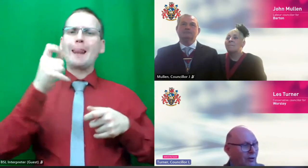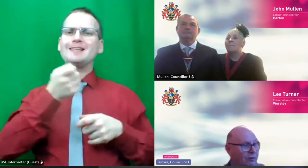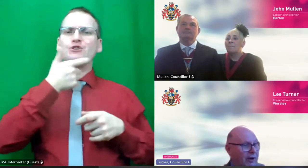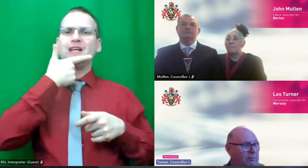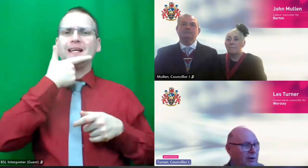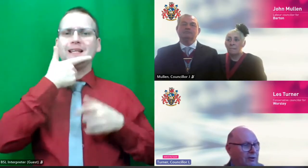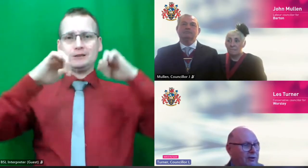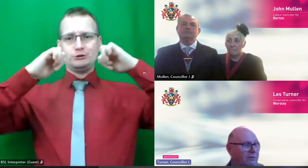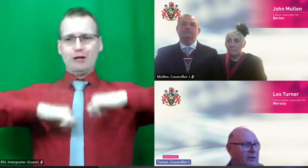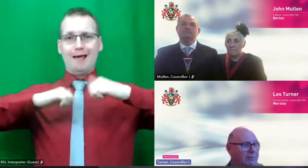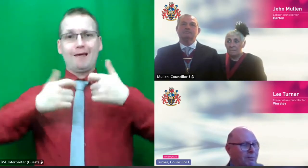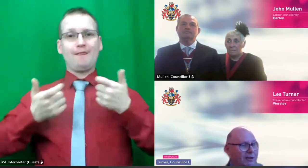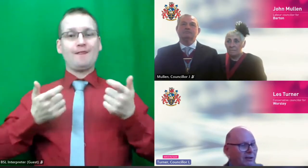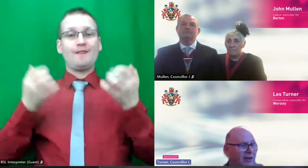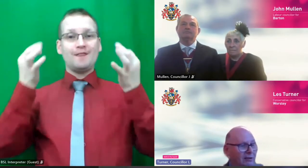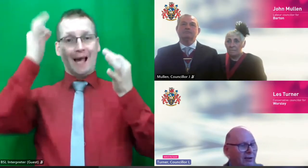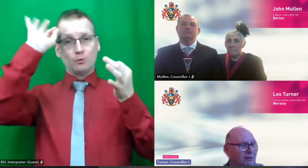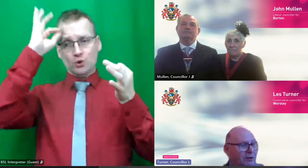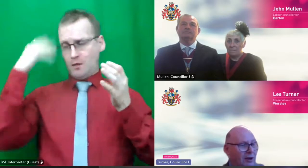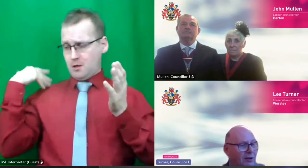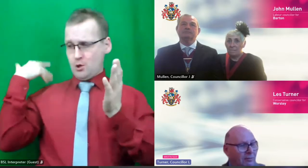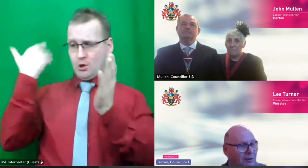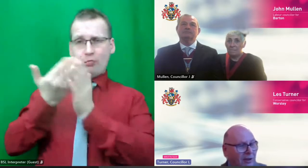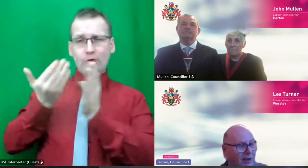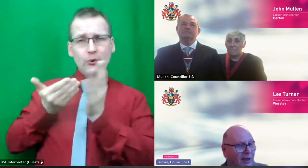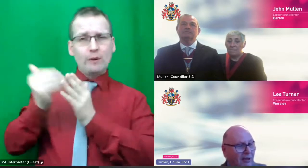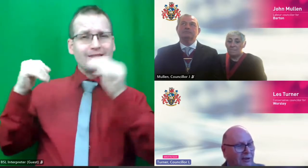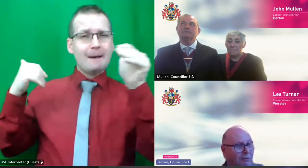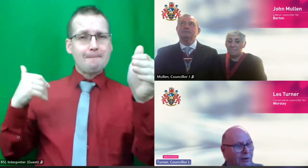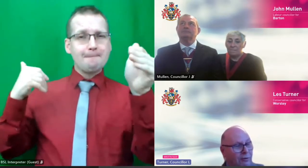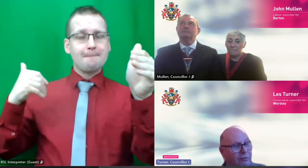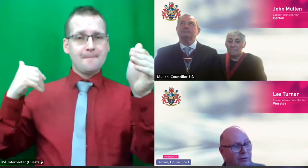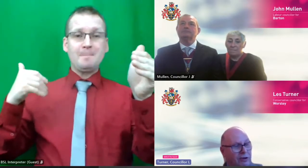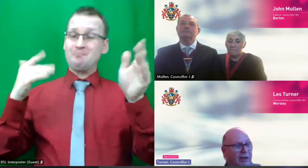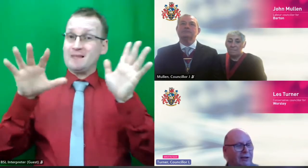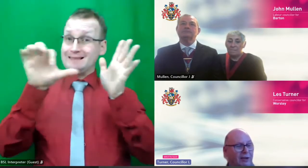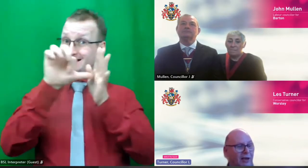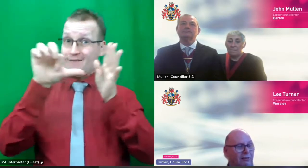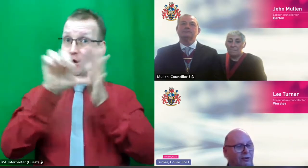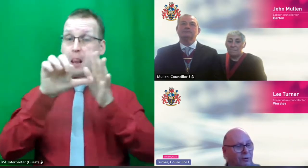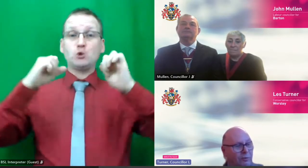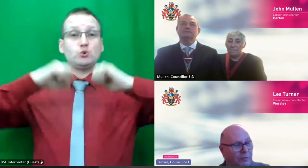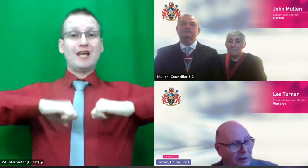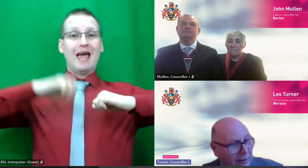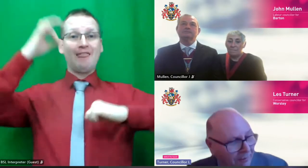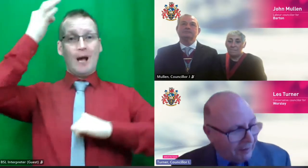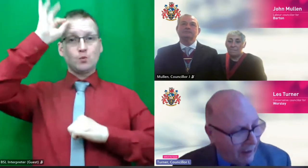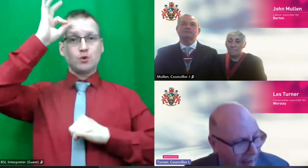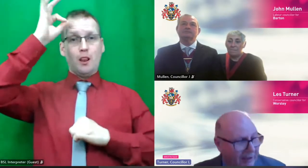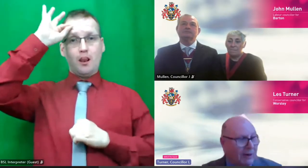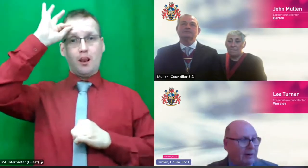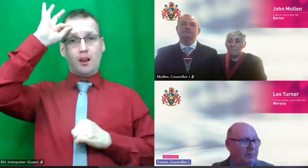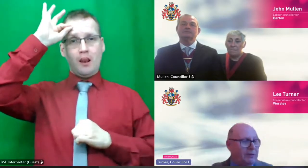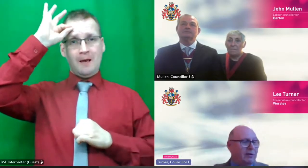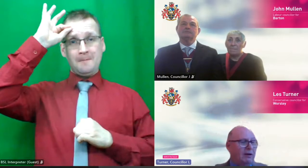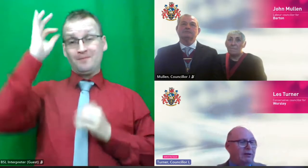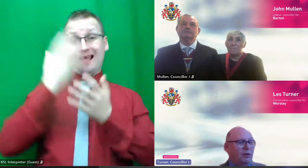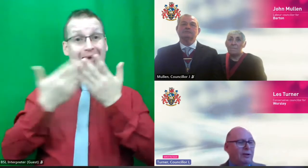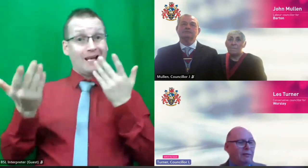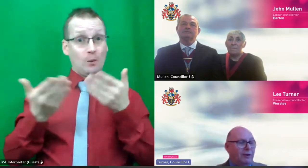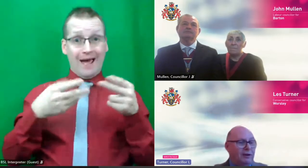council throughout most of the unprecedented of times. It's difficult to chair the council anyway,